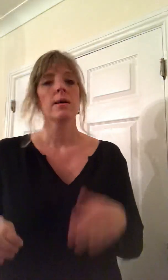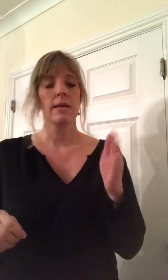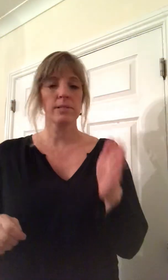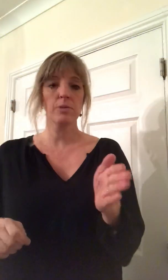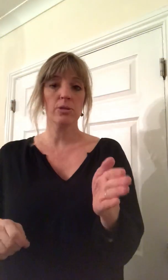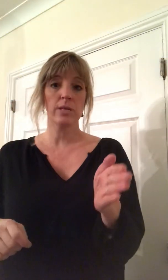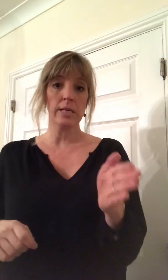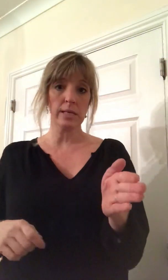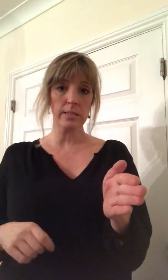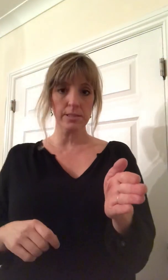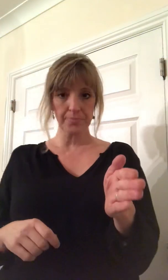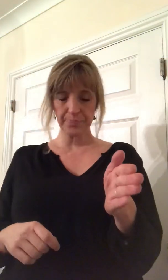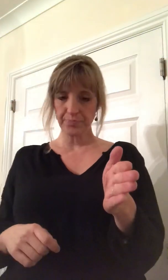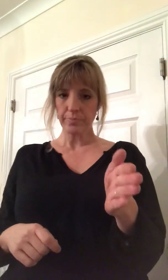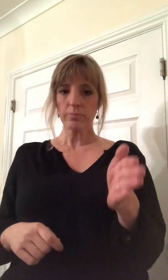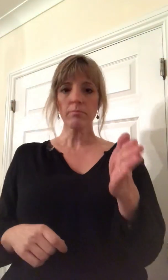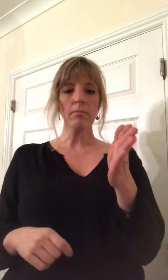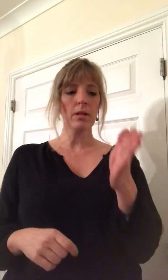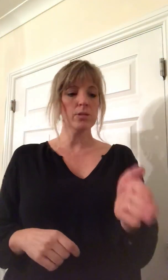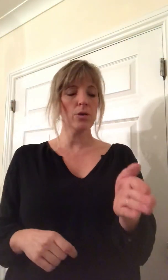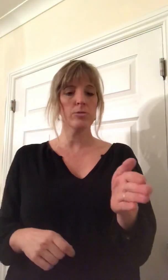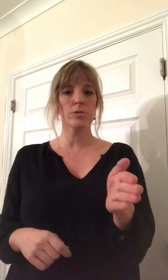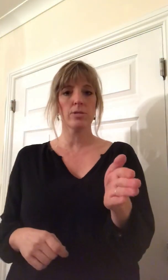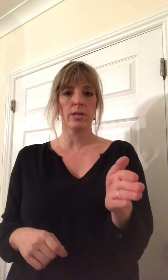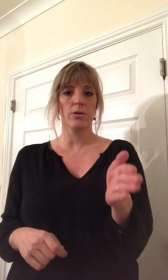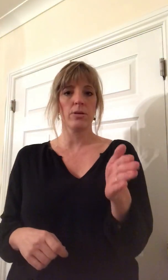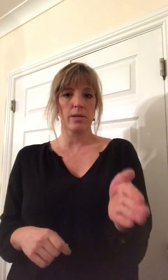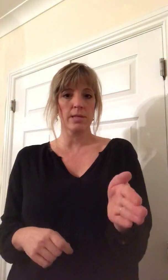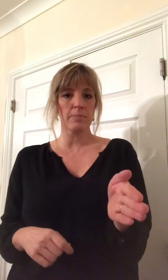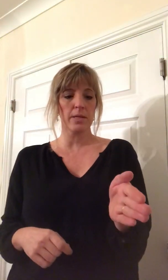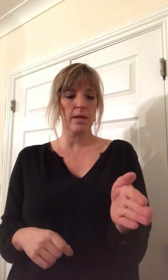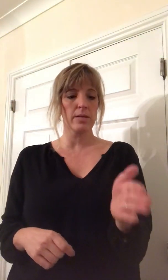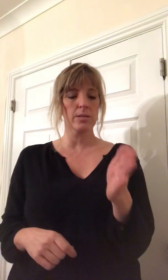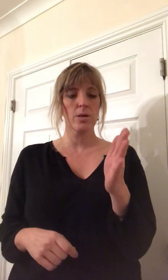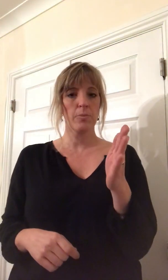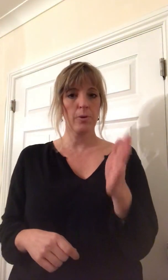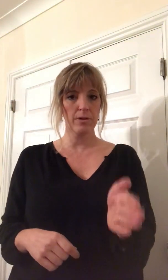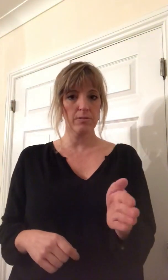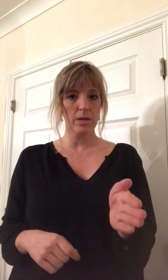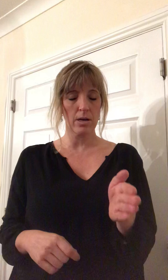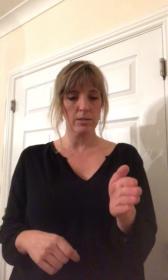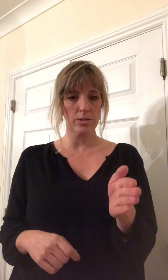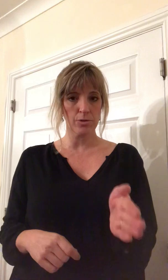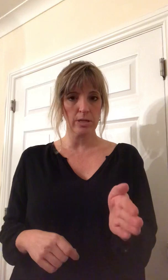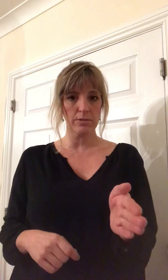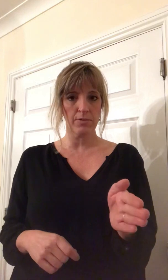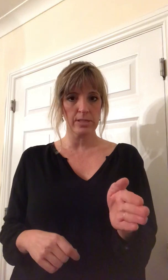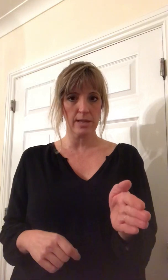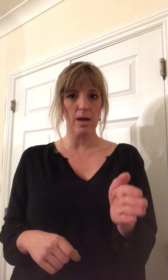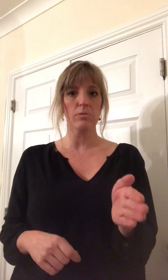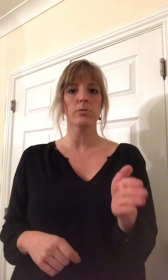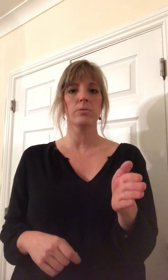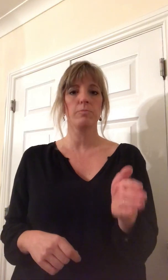Next one are keys. So you take your non-dominant hand, point it straight, facing out,